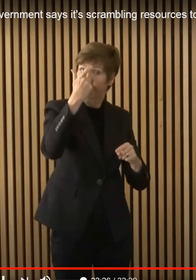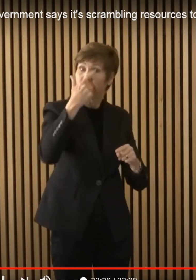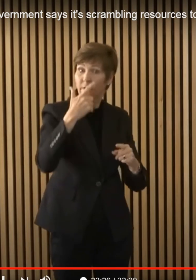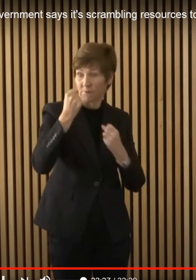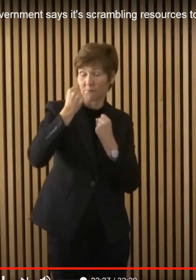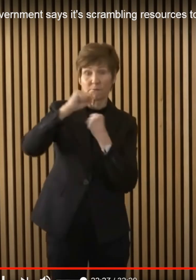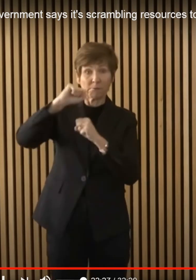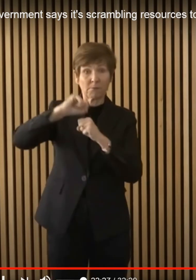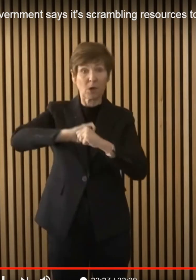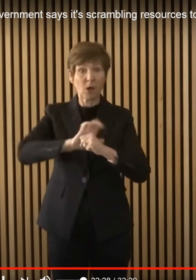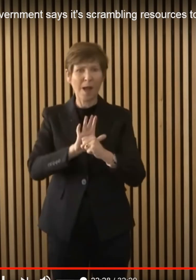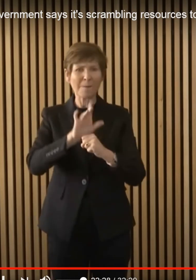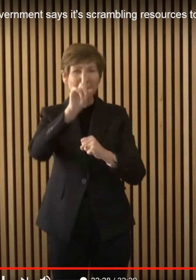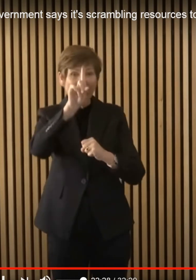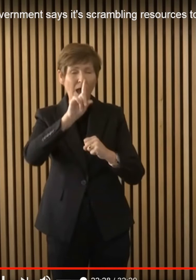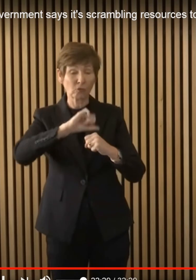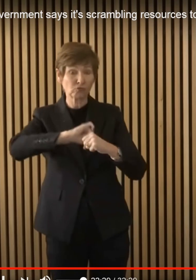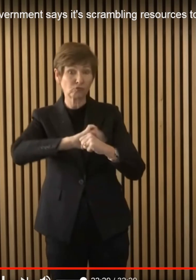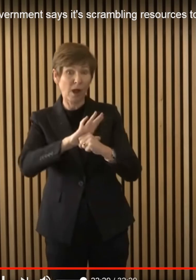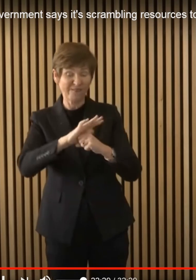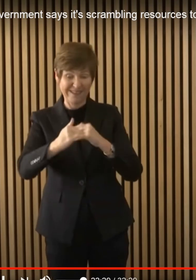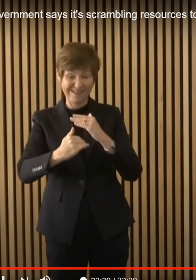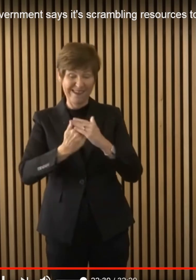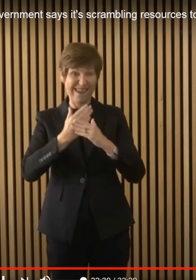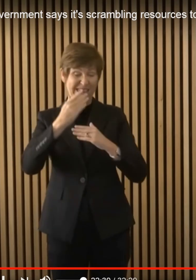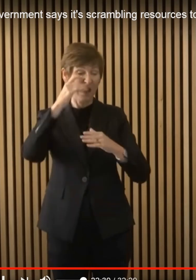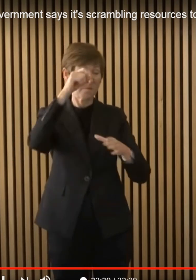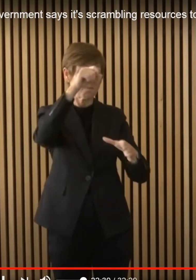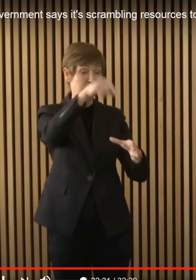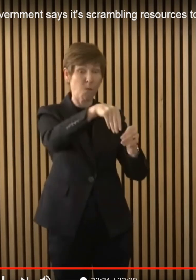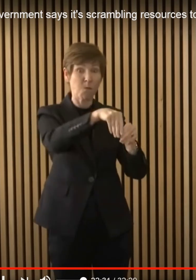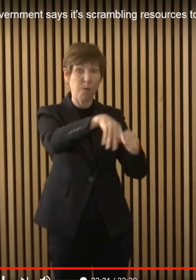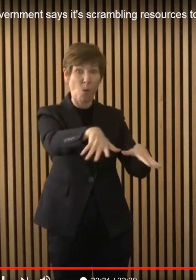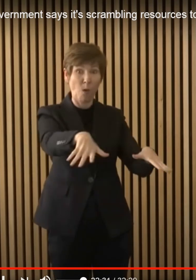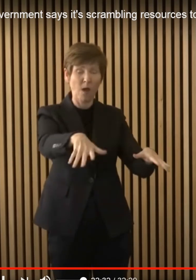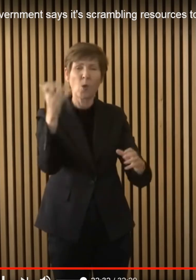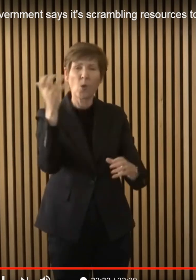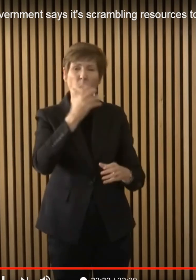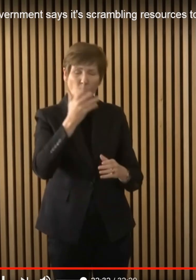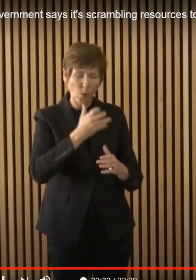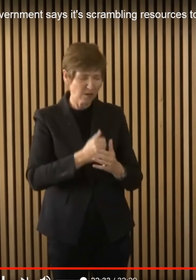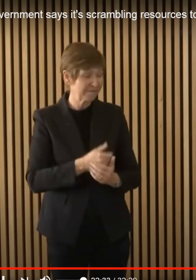reaches into all different elements and parts of a community. Okay, Tamsin?